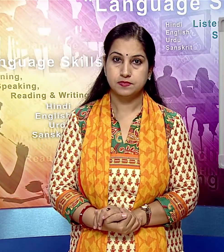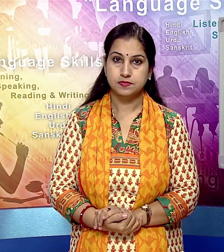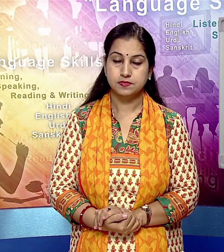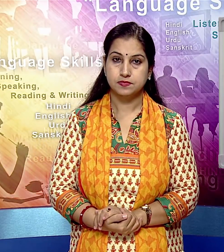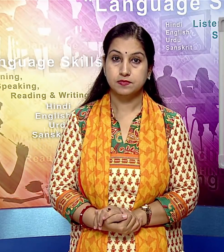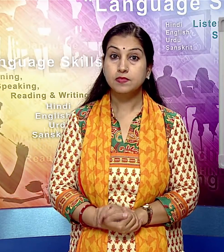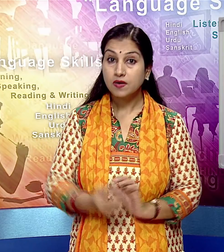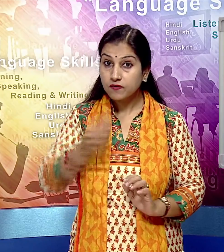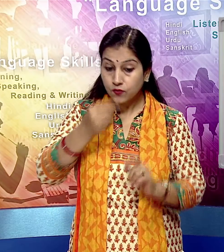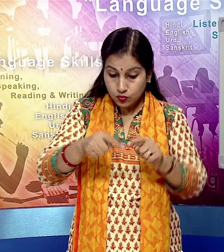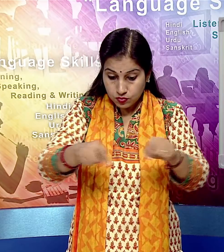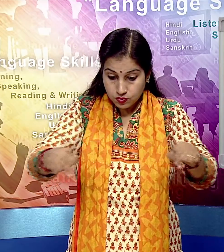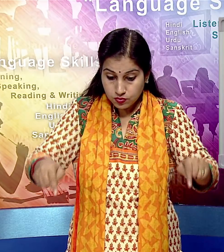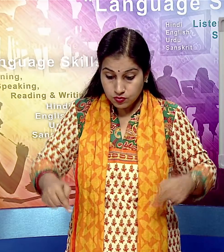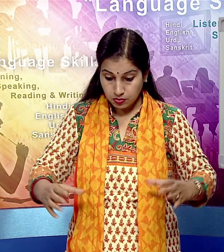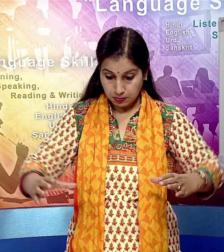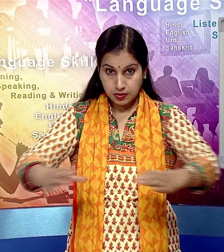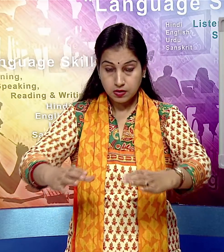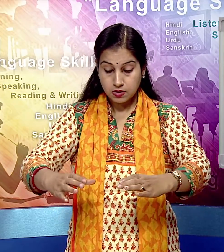Cover the food with water completely.